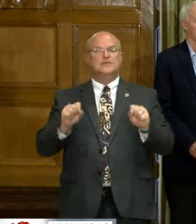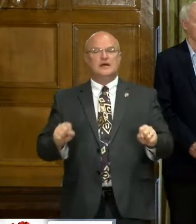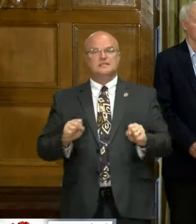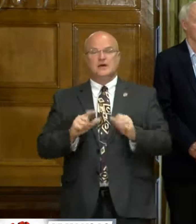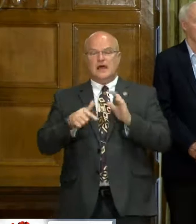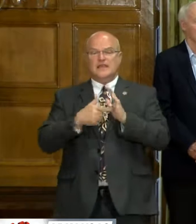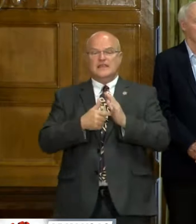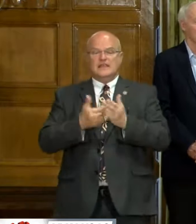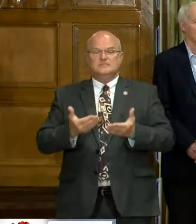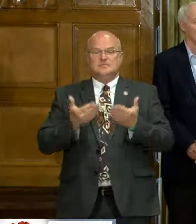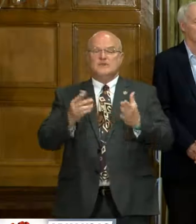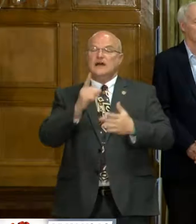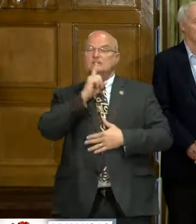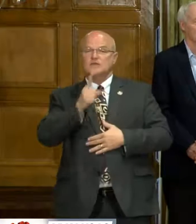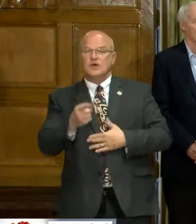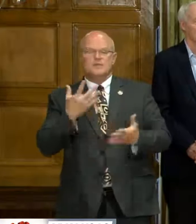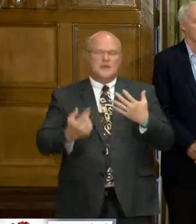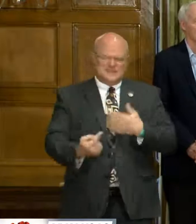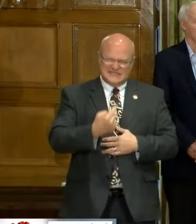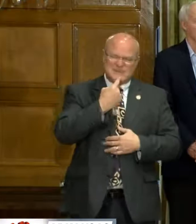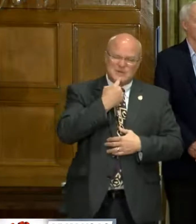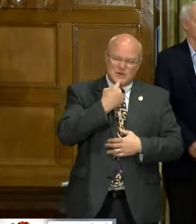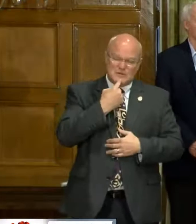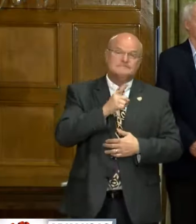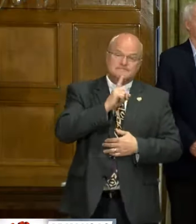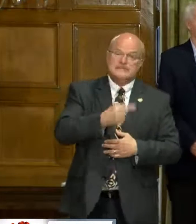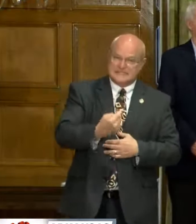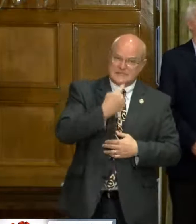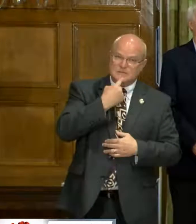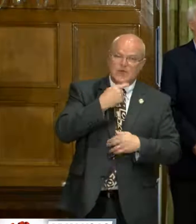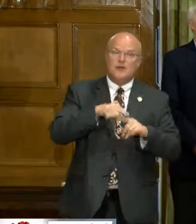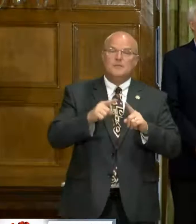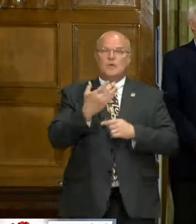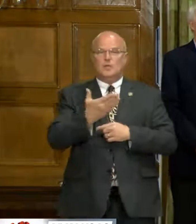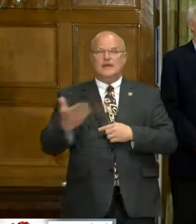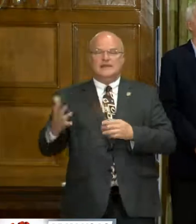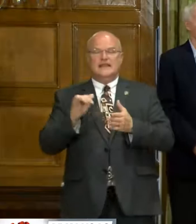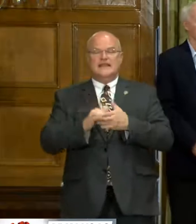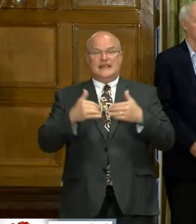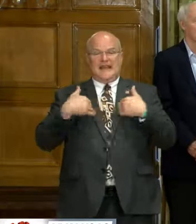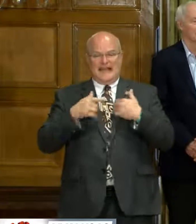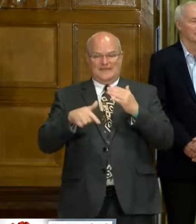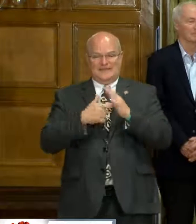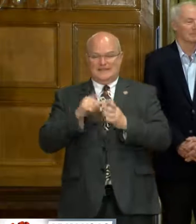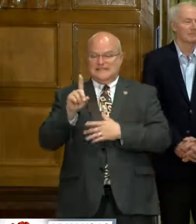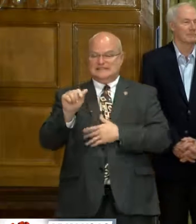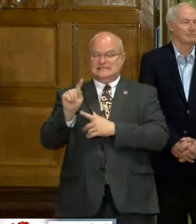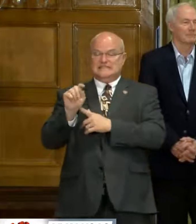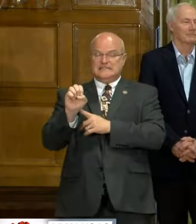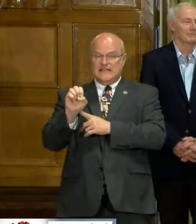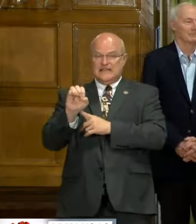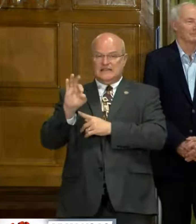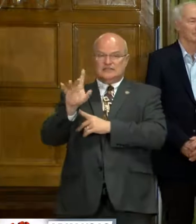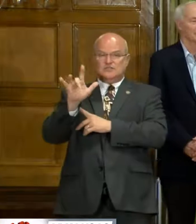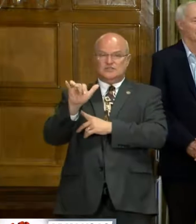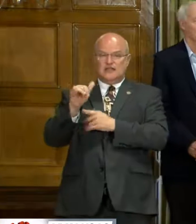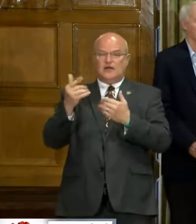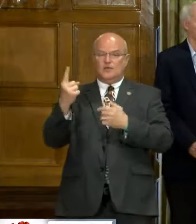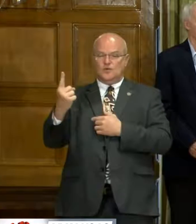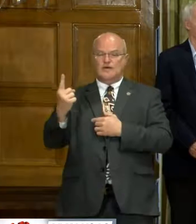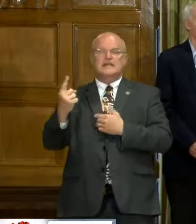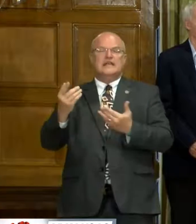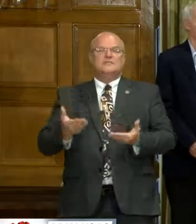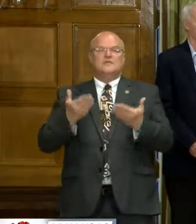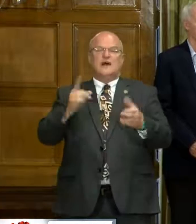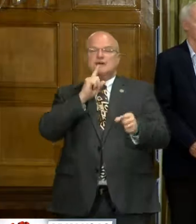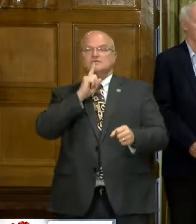This provides certainty. It may be a disappointment. It is a disappointment. But one thing that having this date does, it provides certainty for